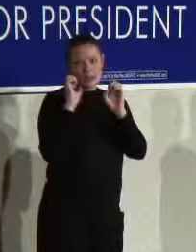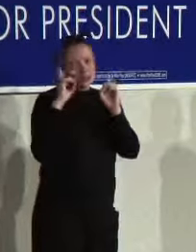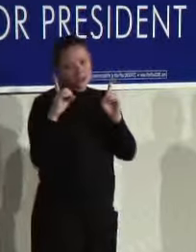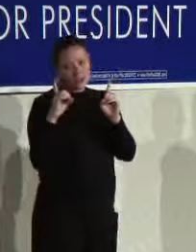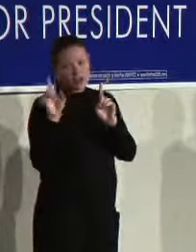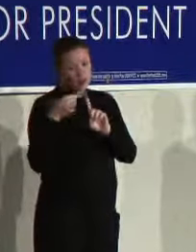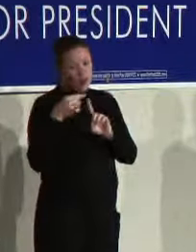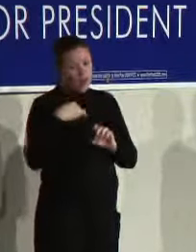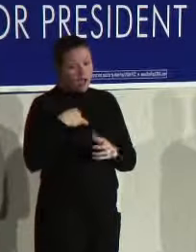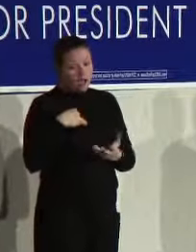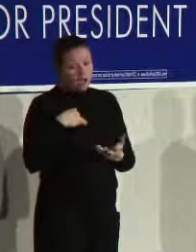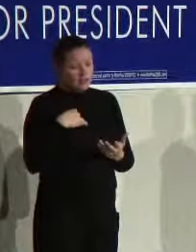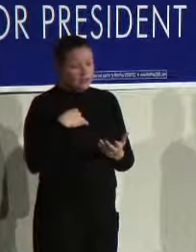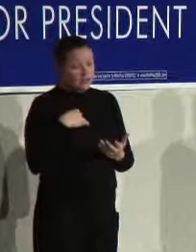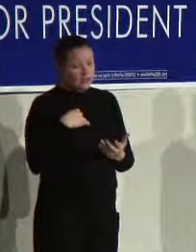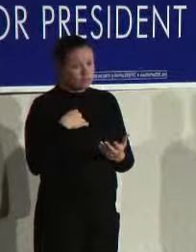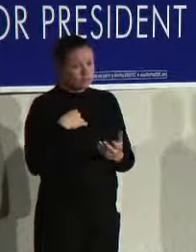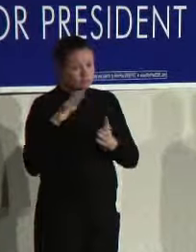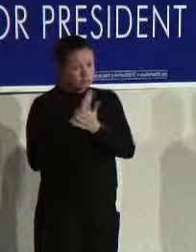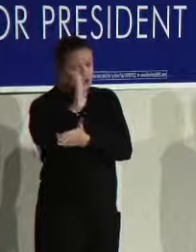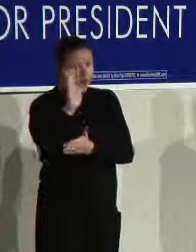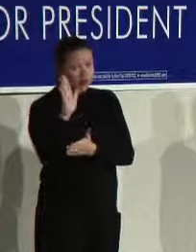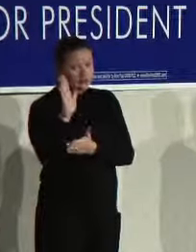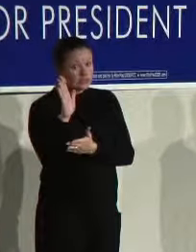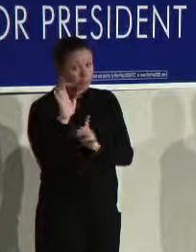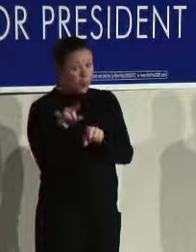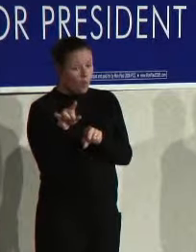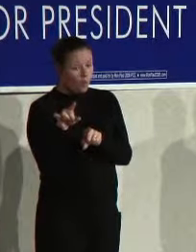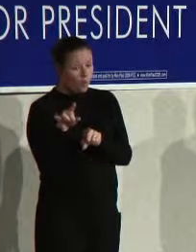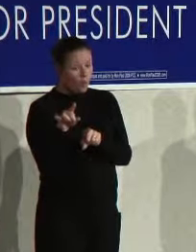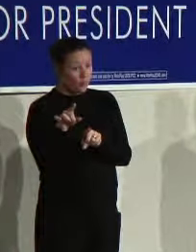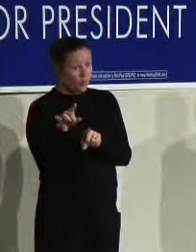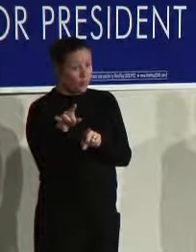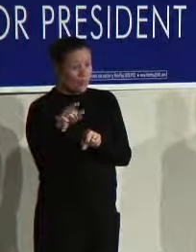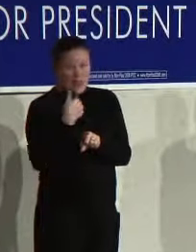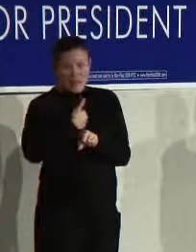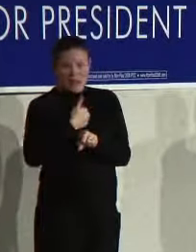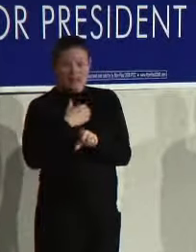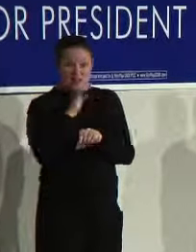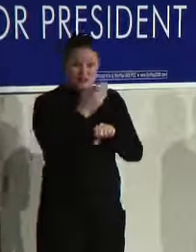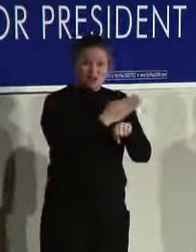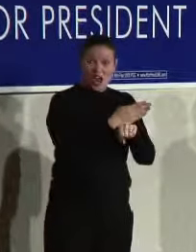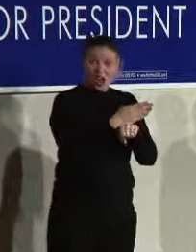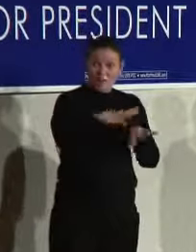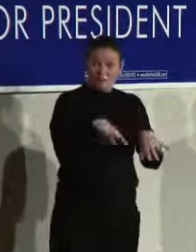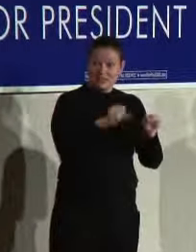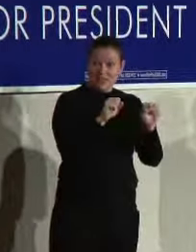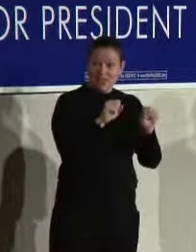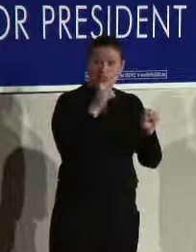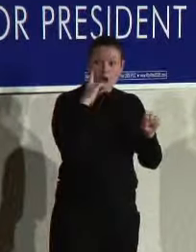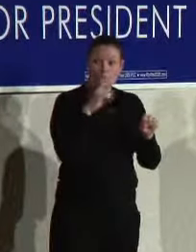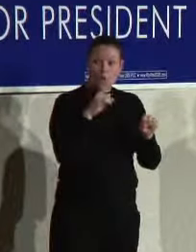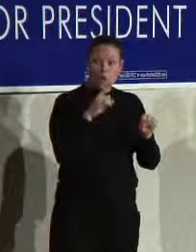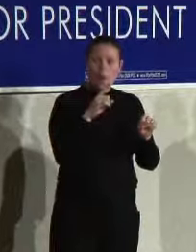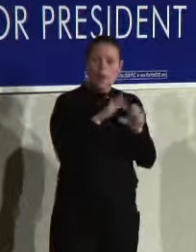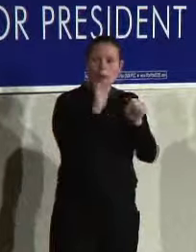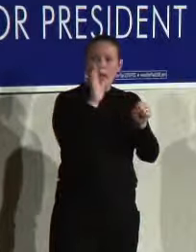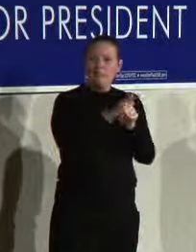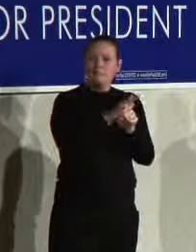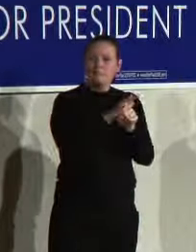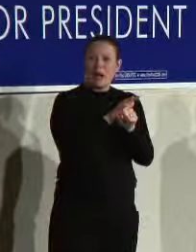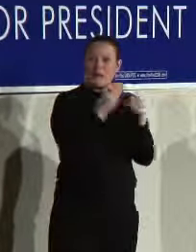went to college, I got a job running a soda fountain on the college campus. And I made